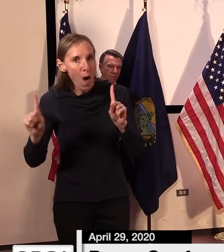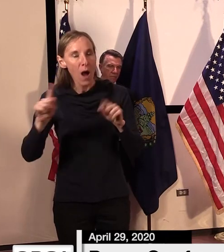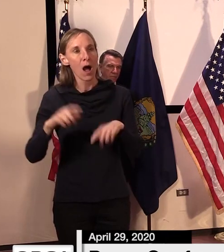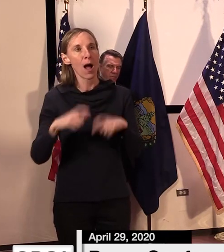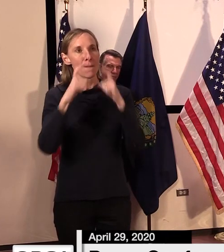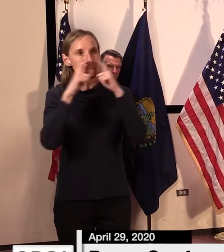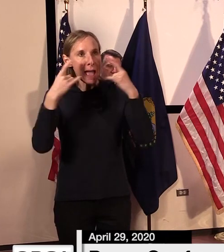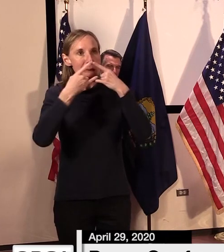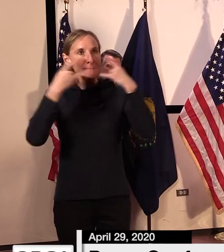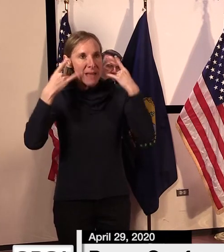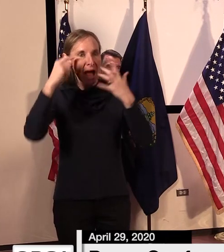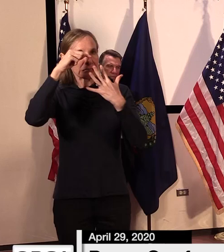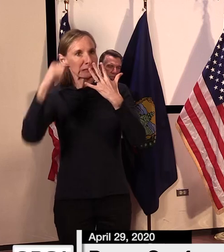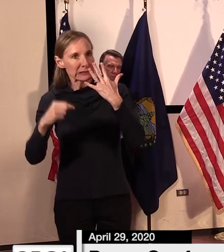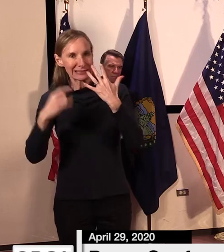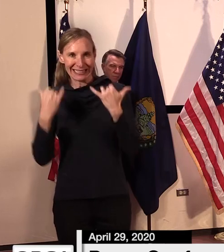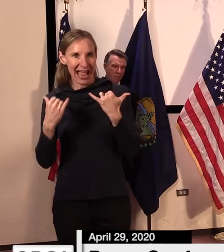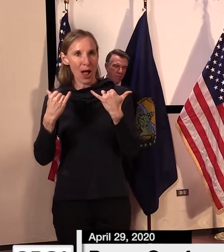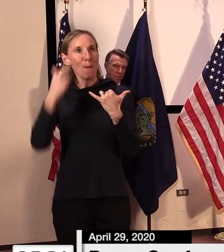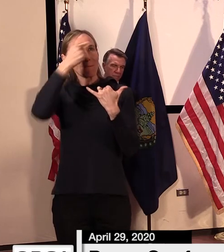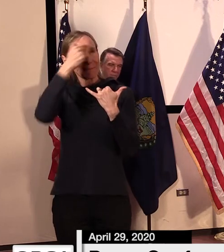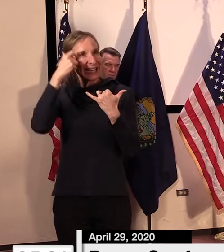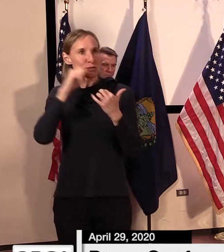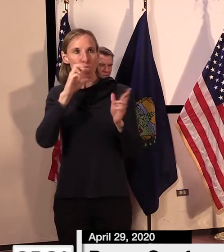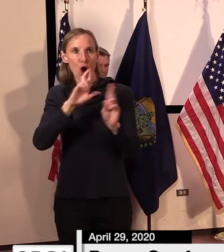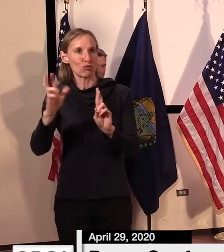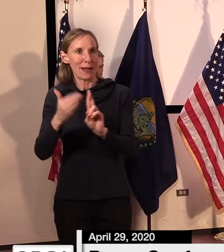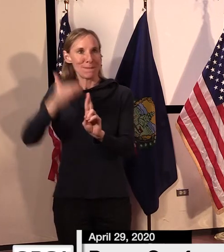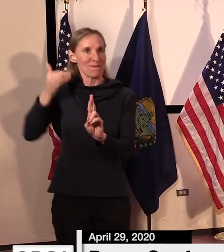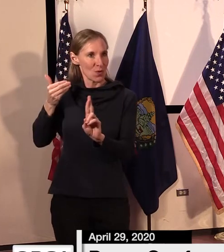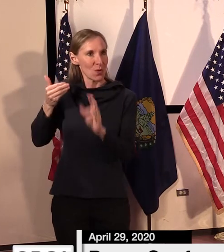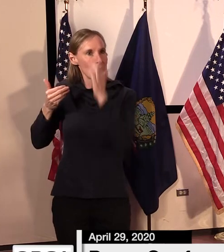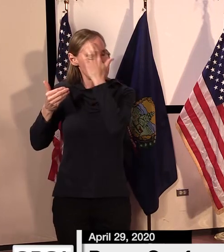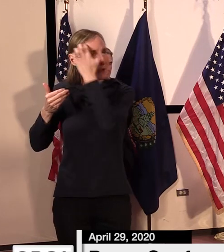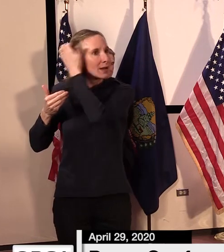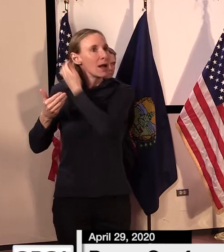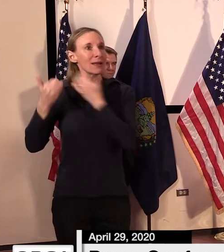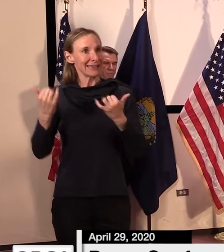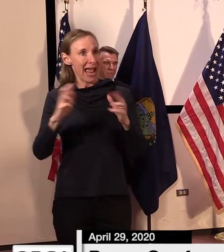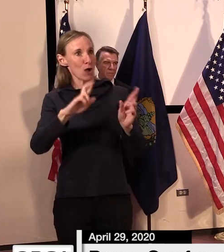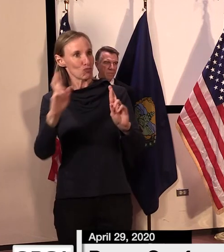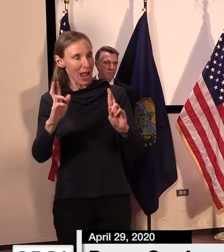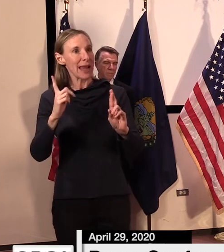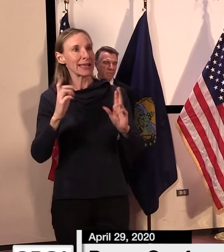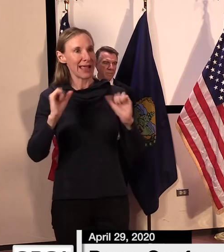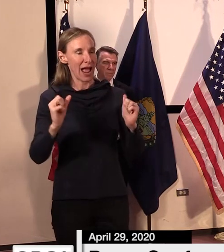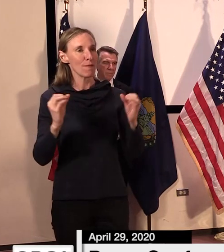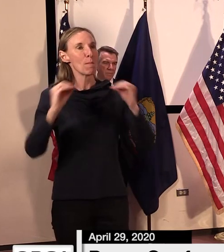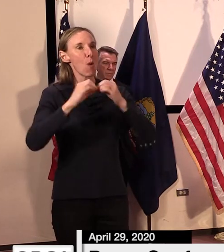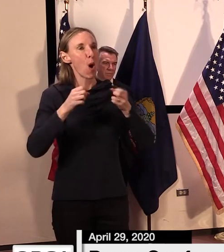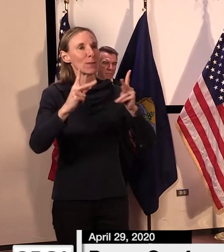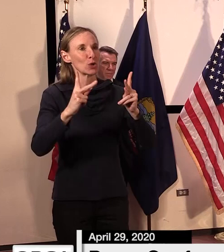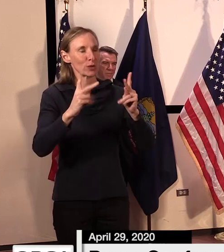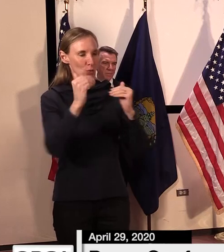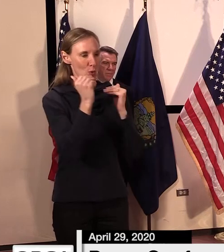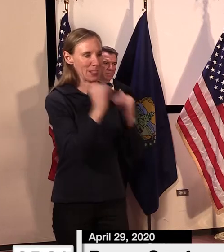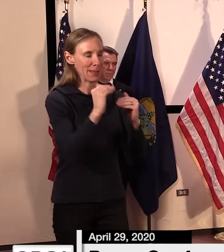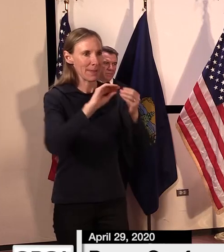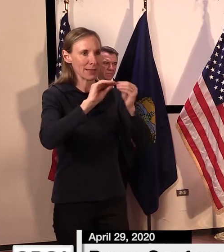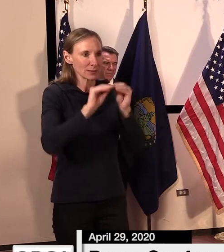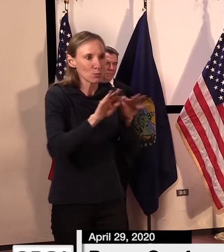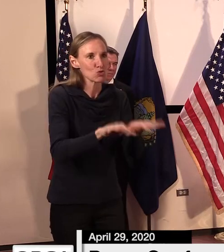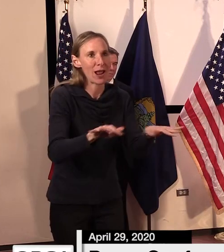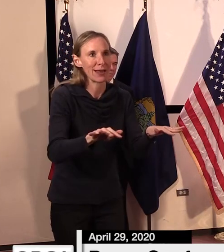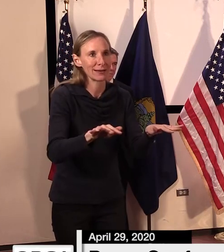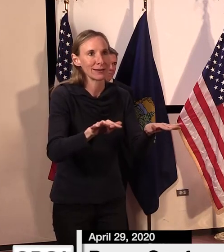back at a more modest level, but at the same time, we have the opportunity to contain the virus now. And I didn't